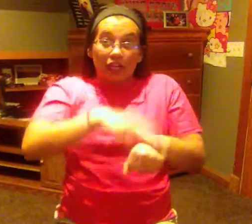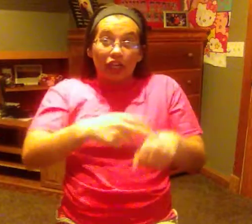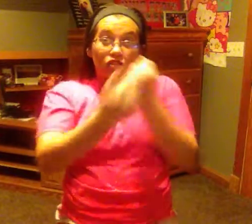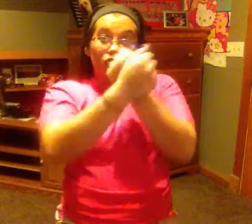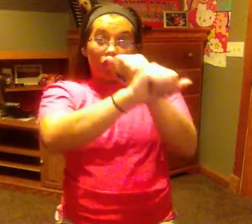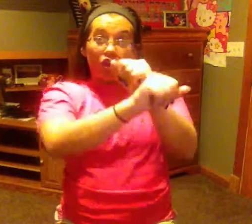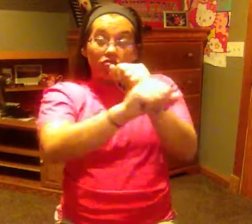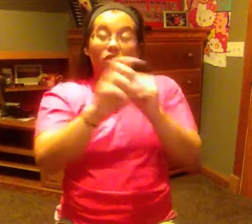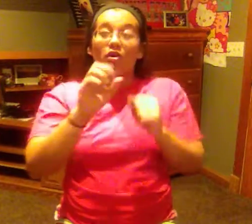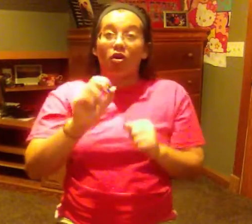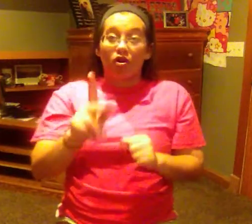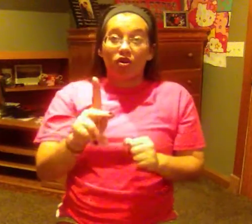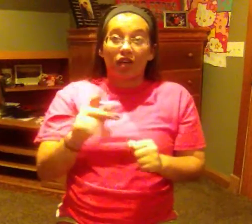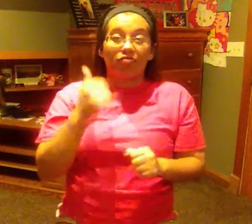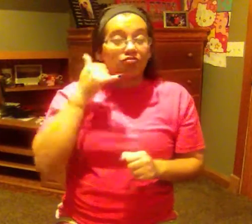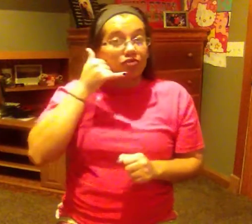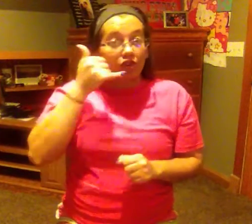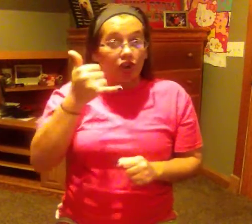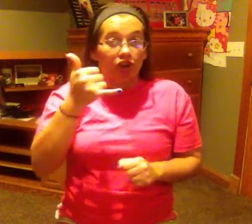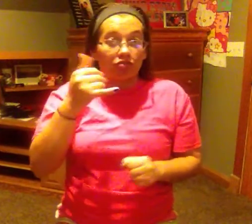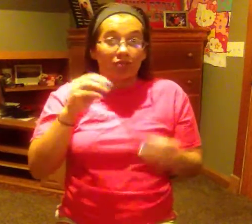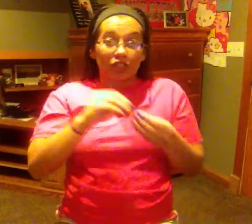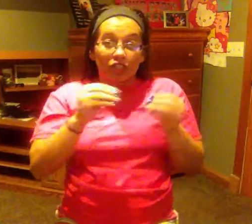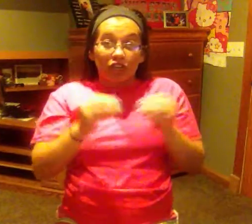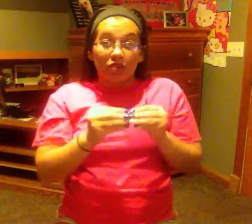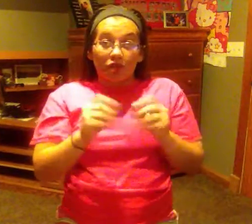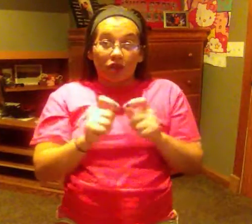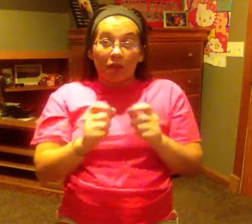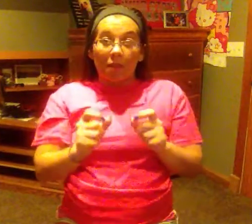on NationalGuard.com to talk to a recruiter today.